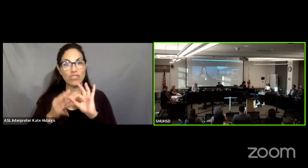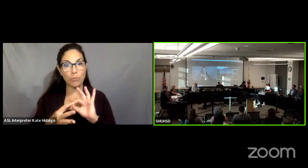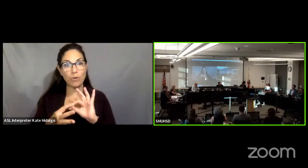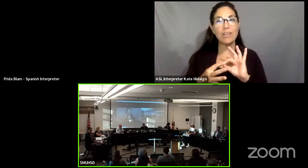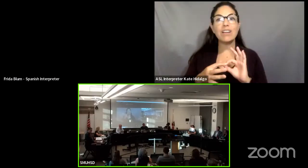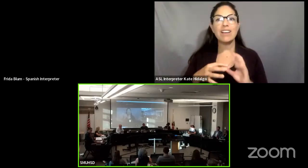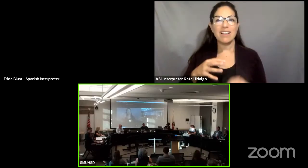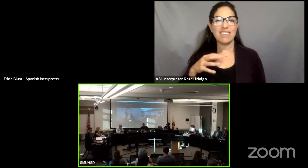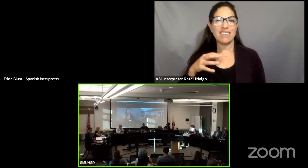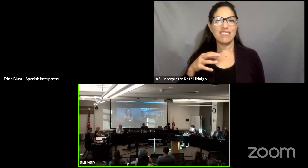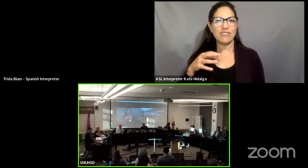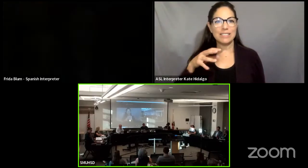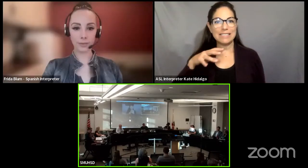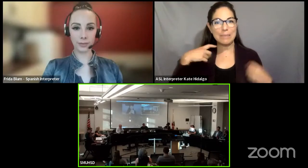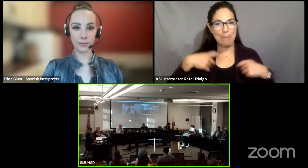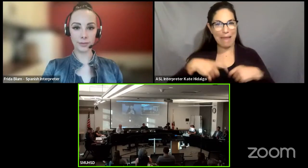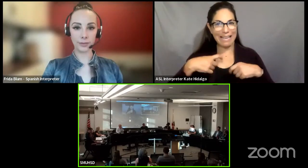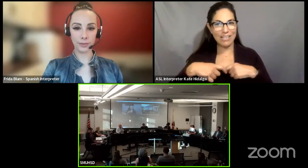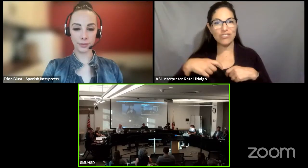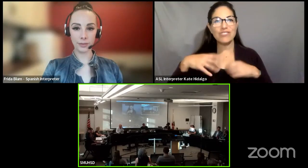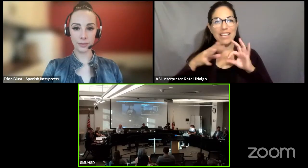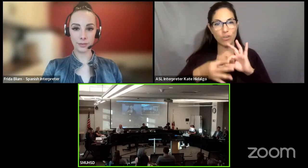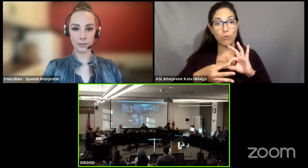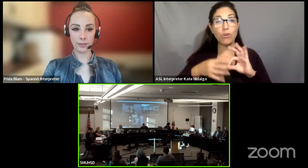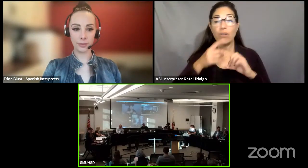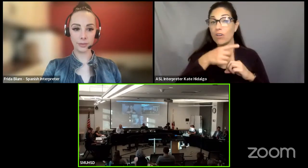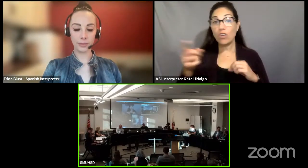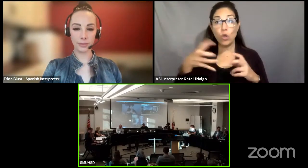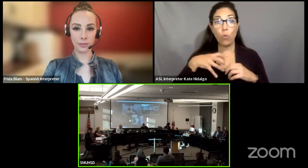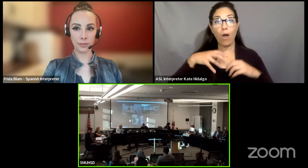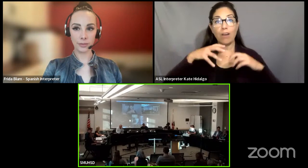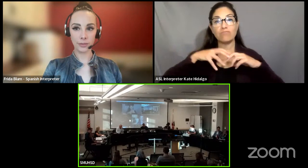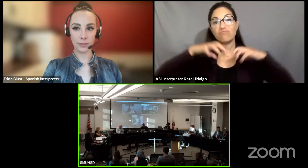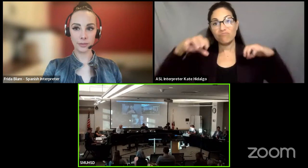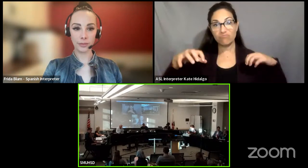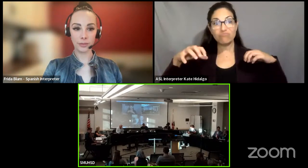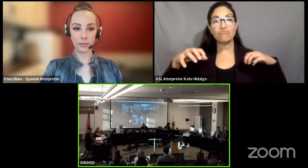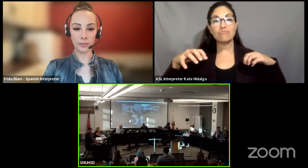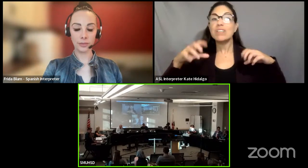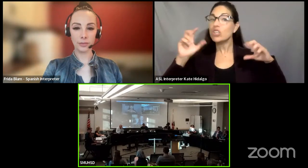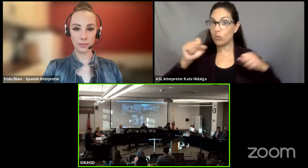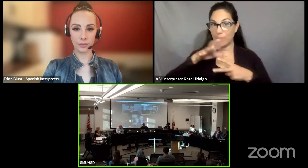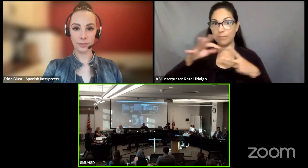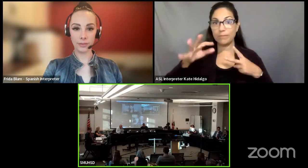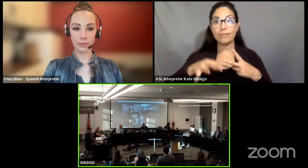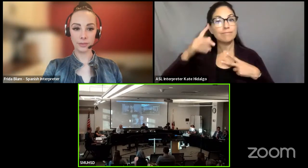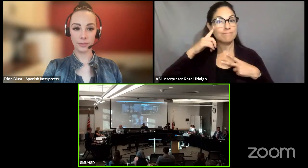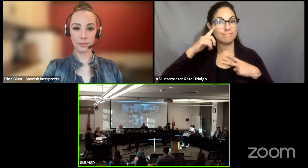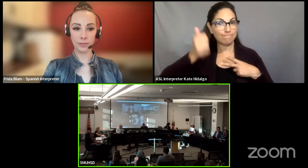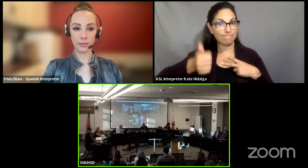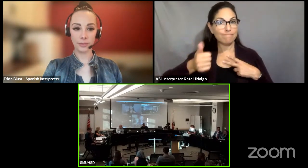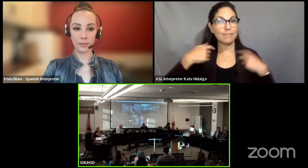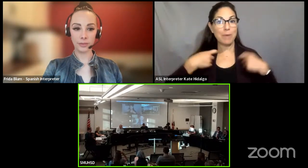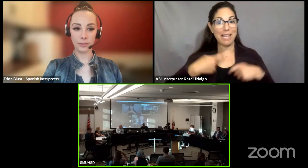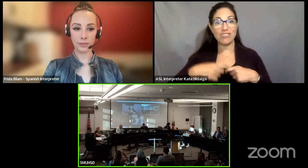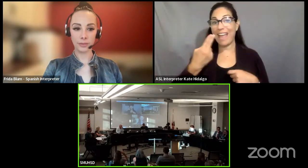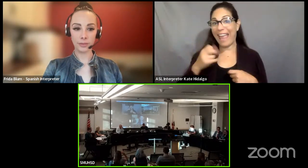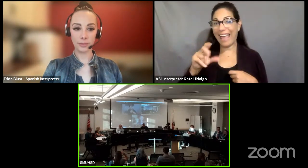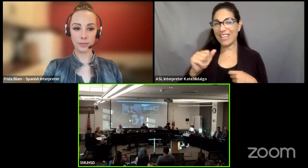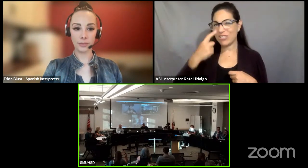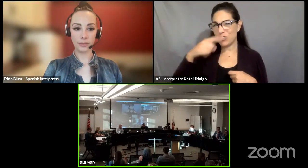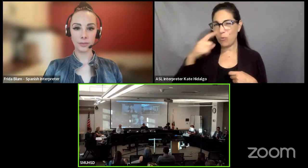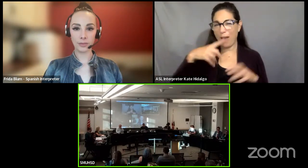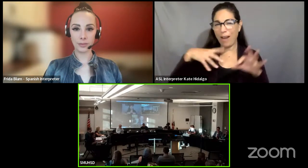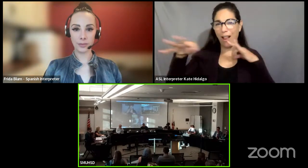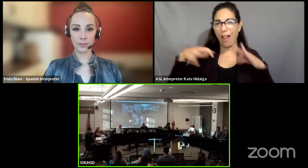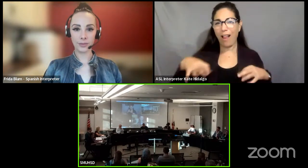Spanish interpreters. For those who like to attend the meeting virtually in Spanish, that option is available. Hannah Interpreting, would you mind communicating